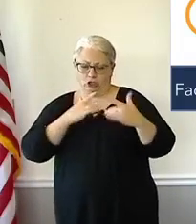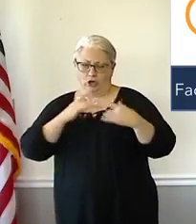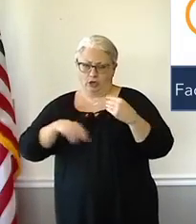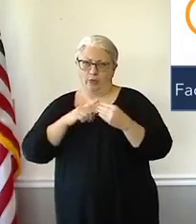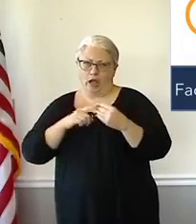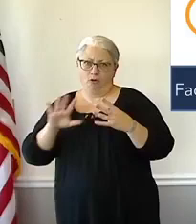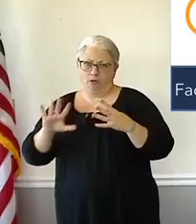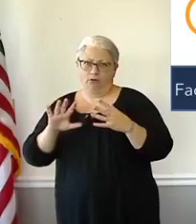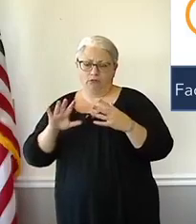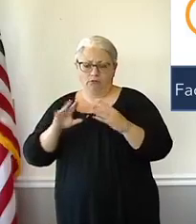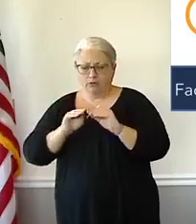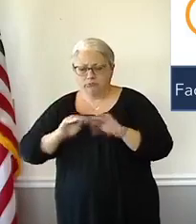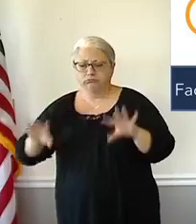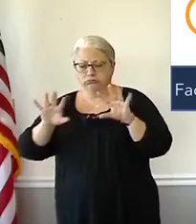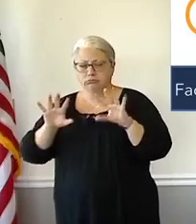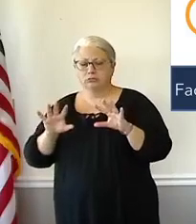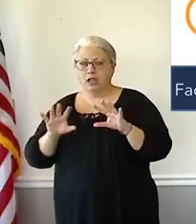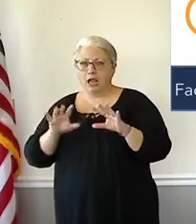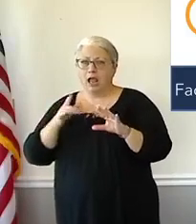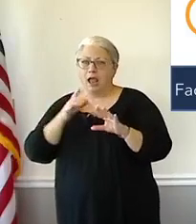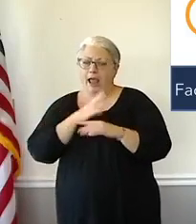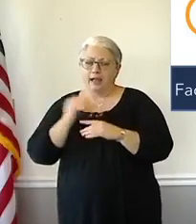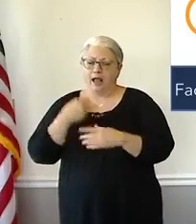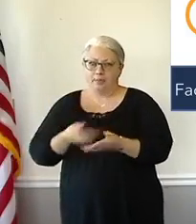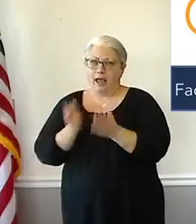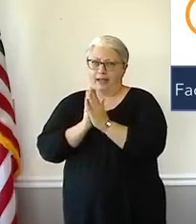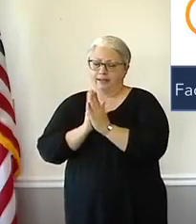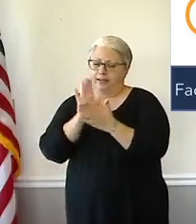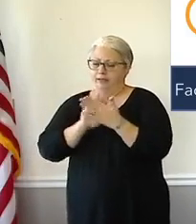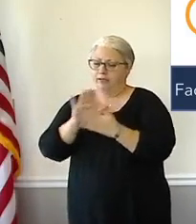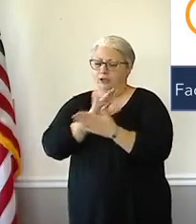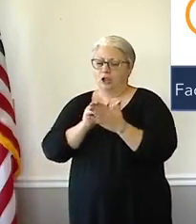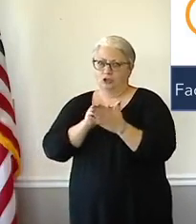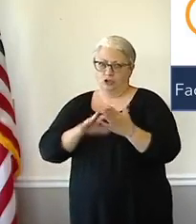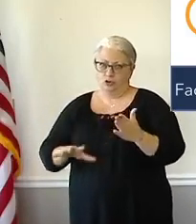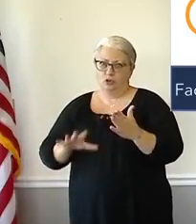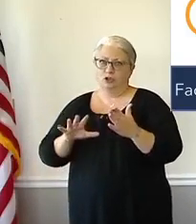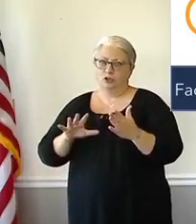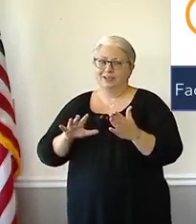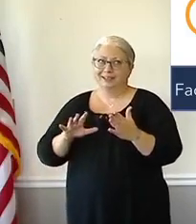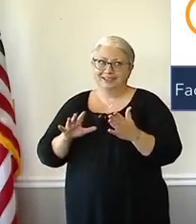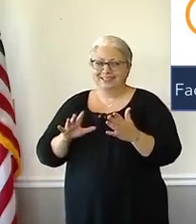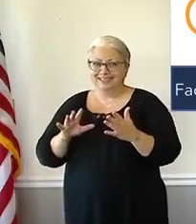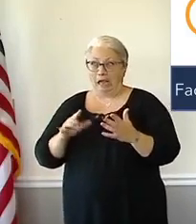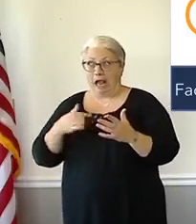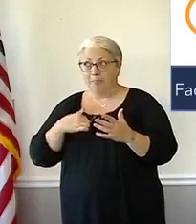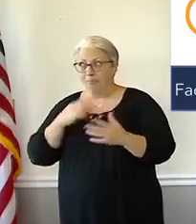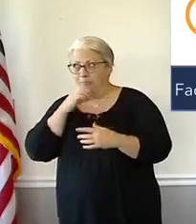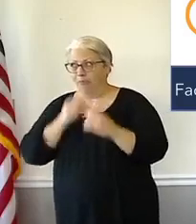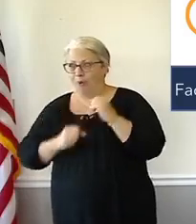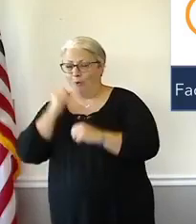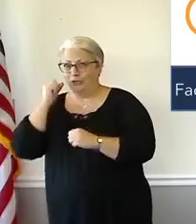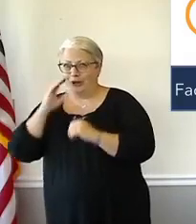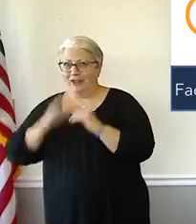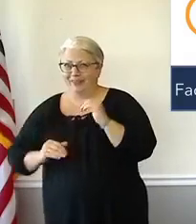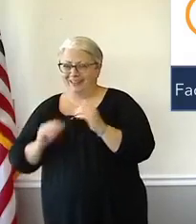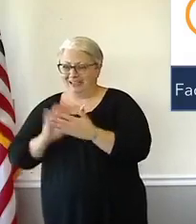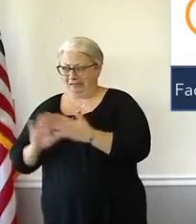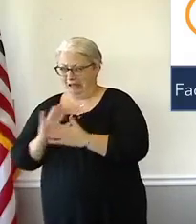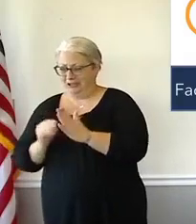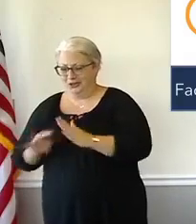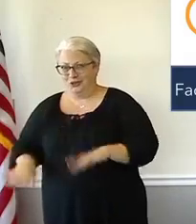concerns that we've identified, and I am asking college students, who I am much older than these days, to please follow those